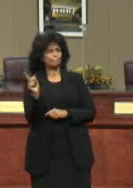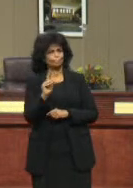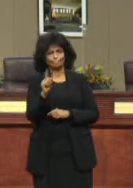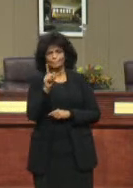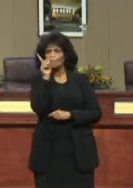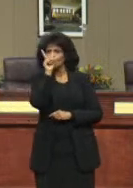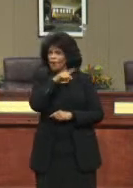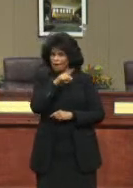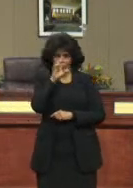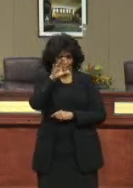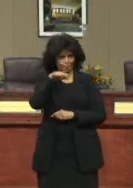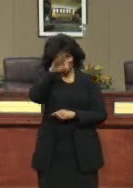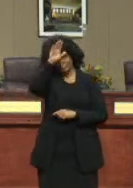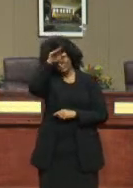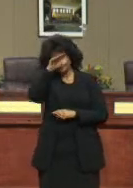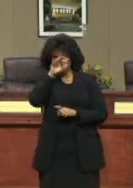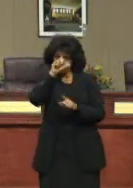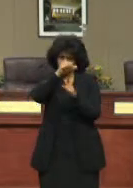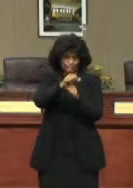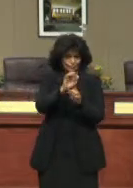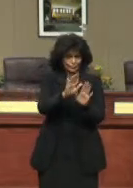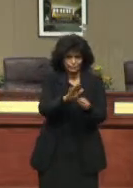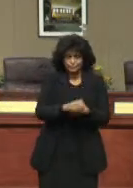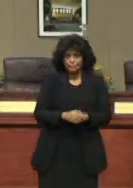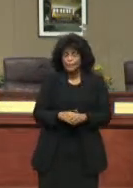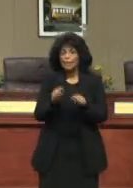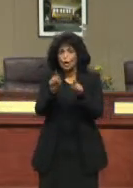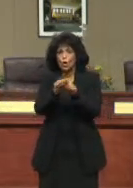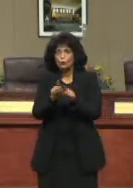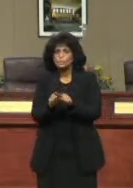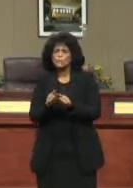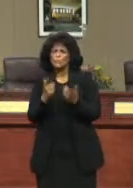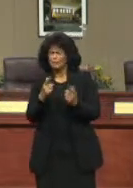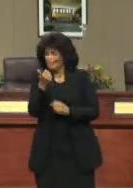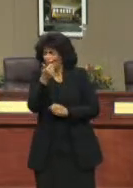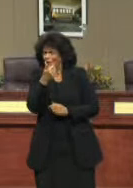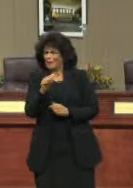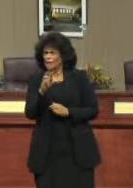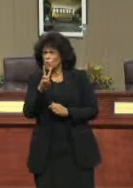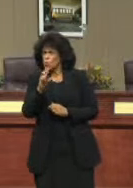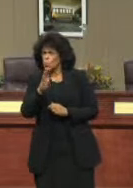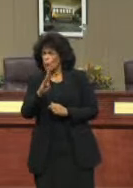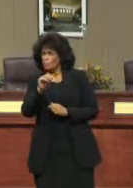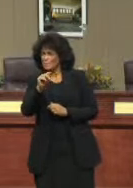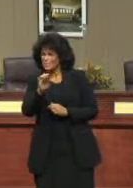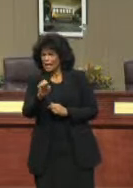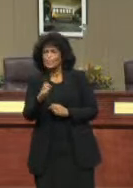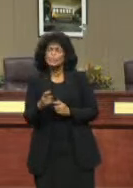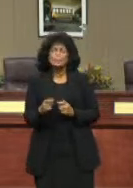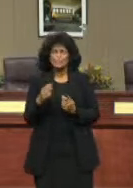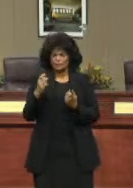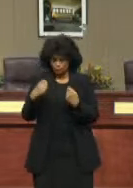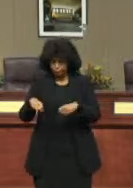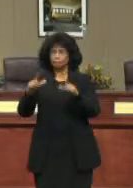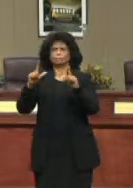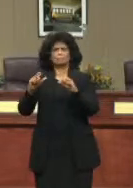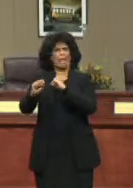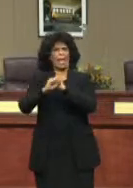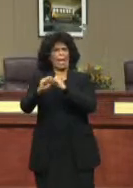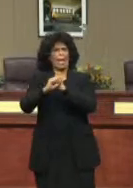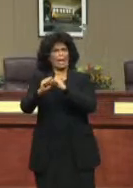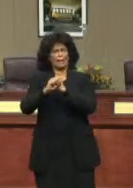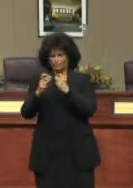vaccine distribution guidelines. Be wary of any website where pop-up ads solicit